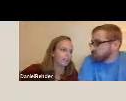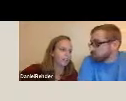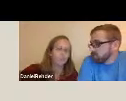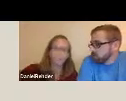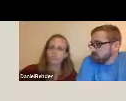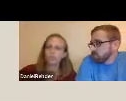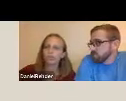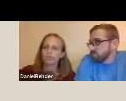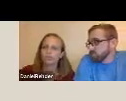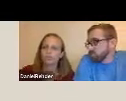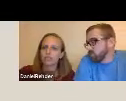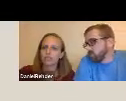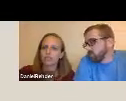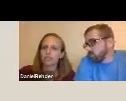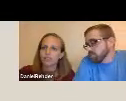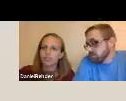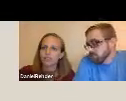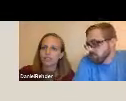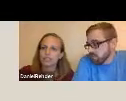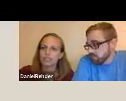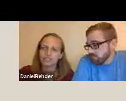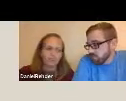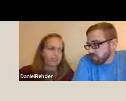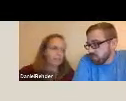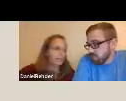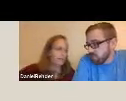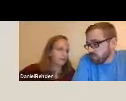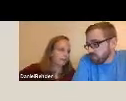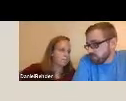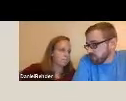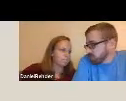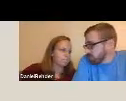So we went to SILUND.